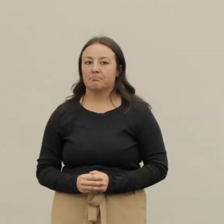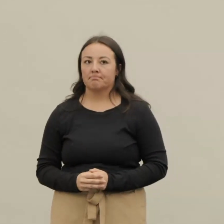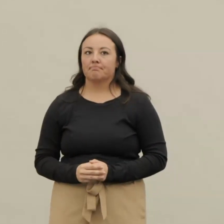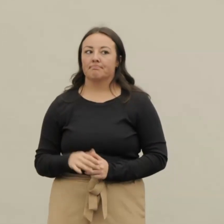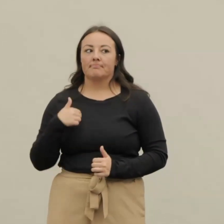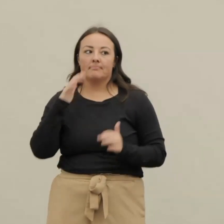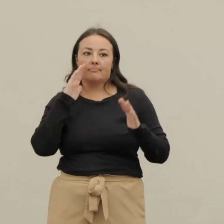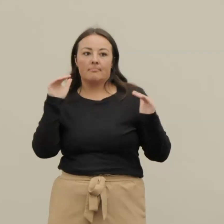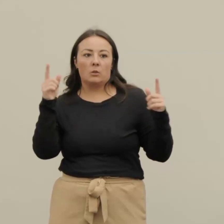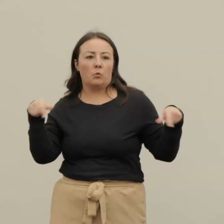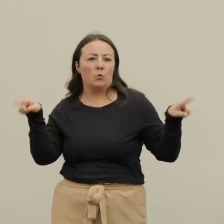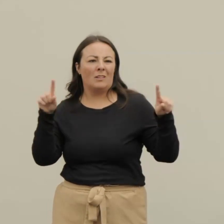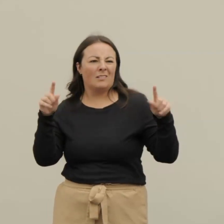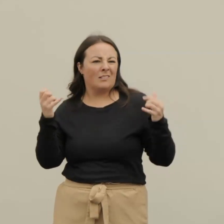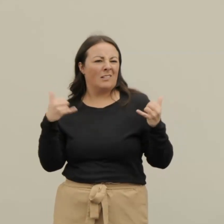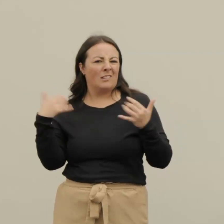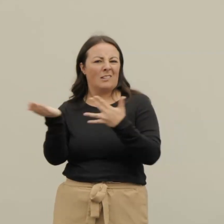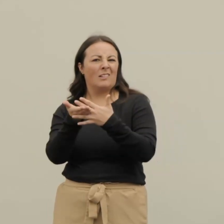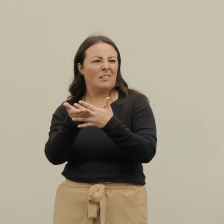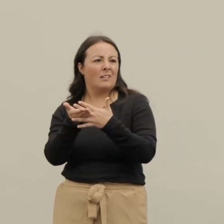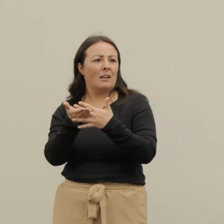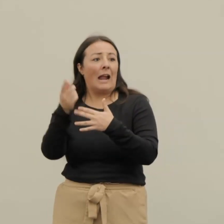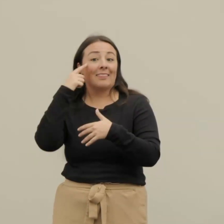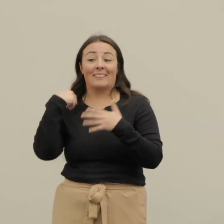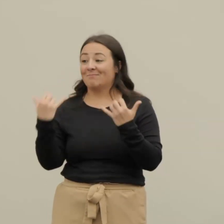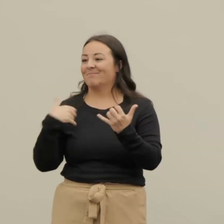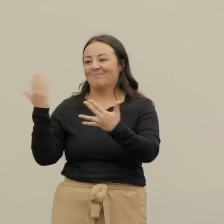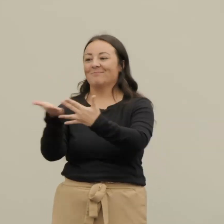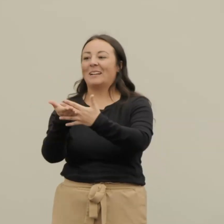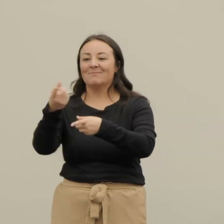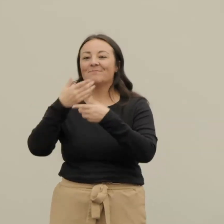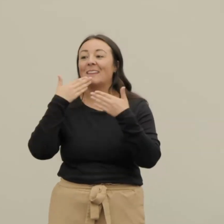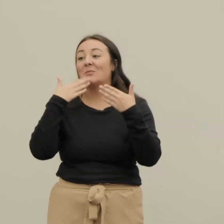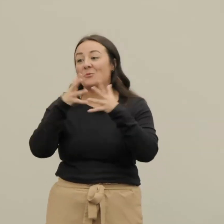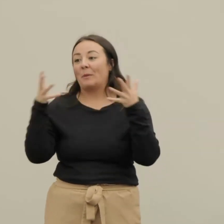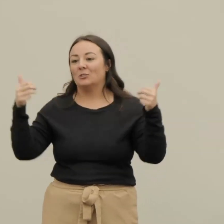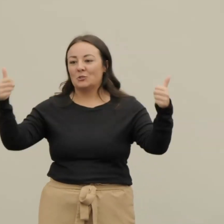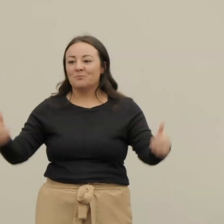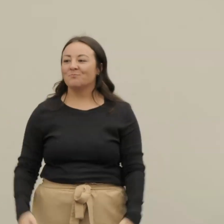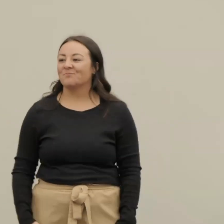enjoy. Is it break time yet? I think we're at break. So thank you so much.